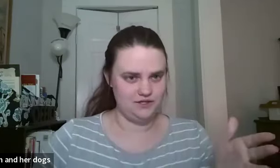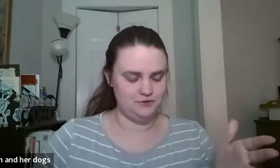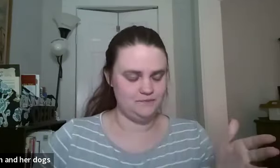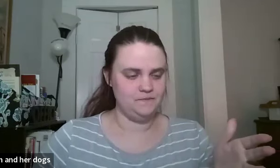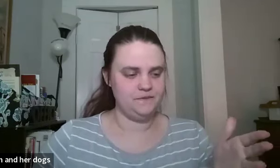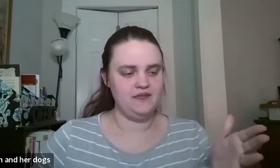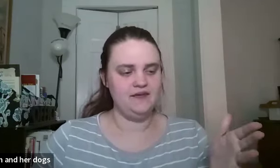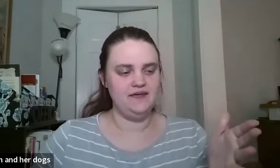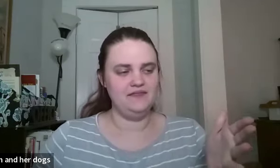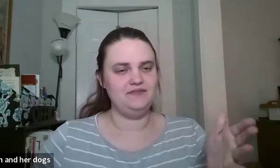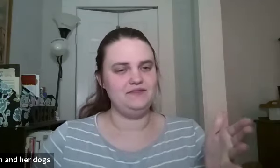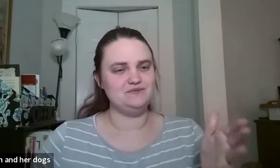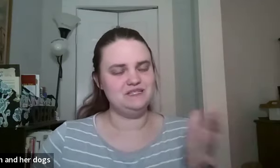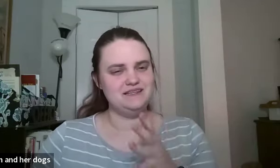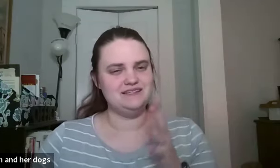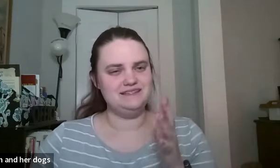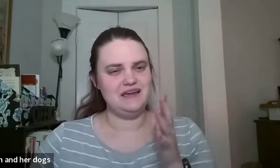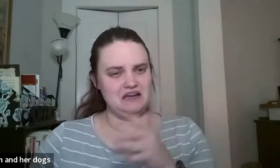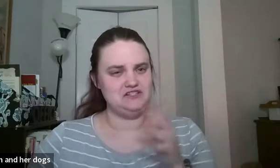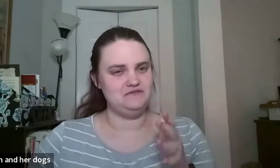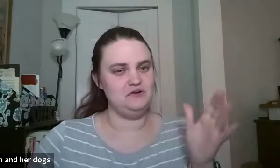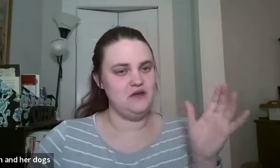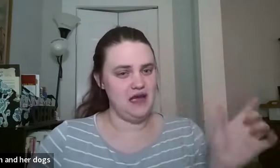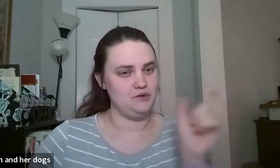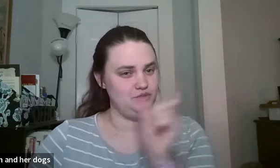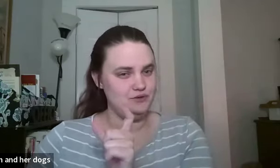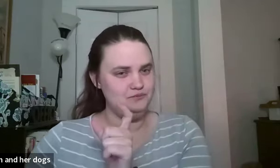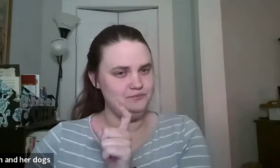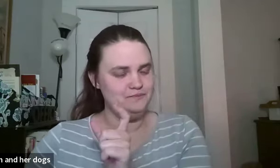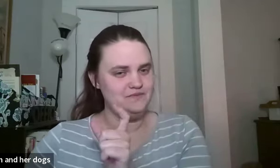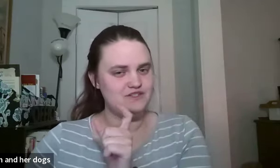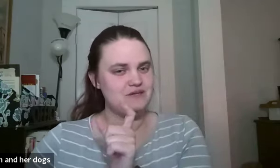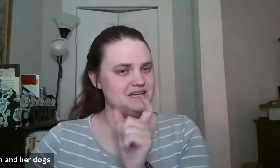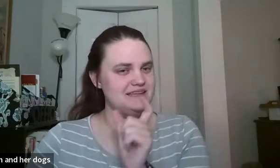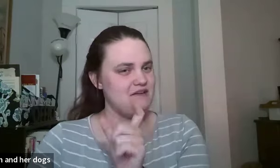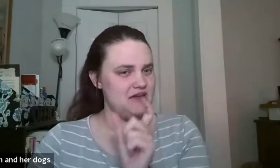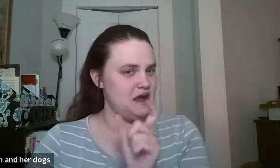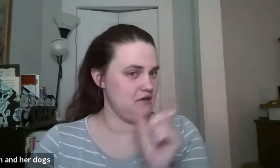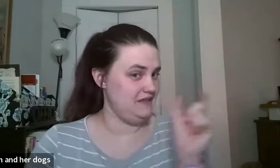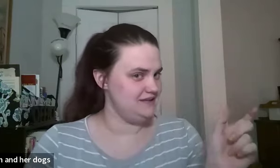you? This one does actually follow the how you. So it doesn't have that how at the